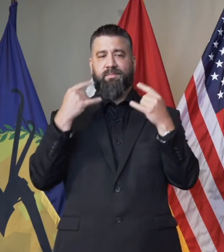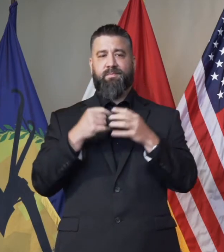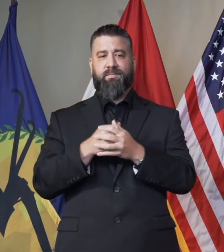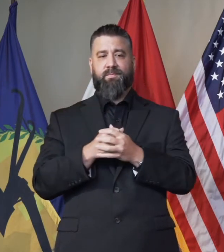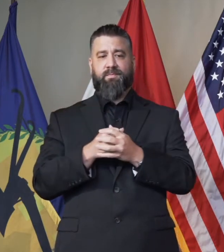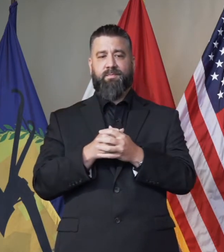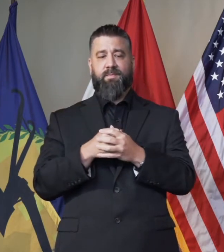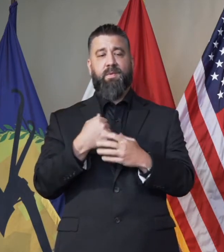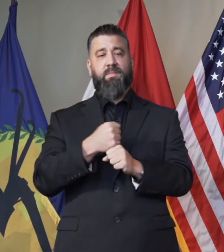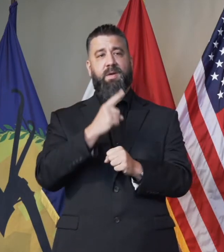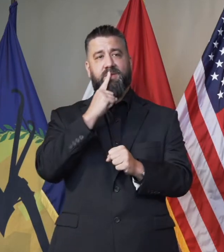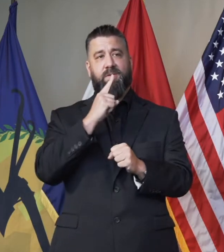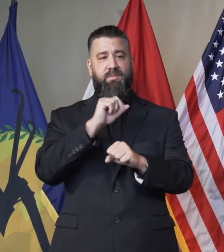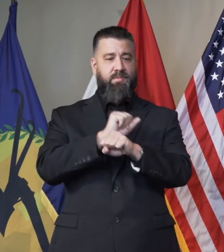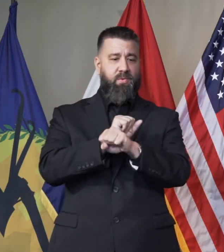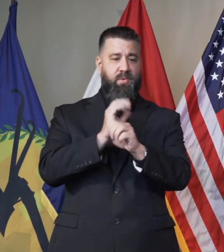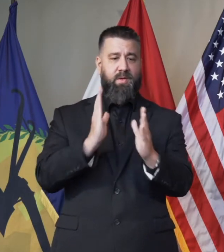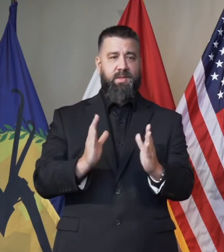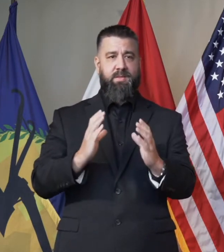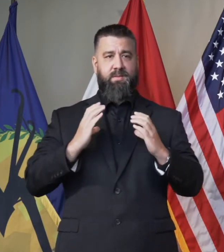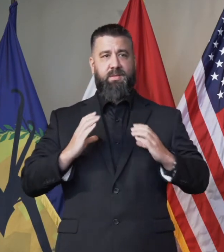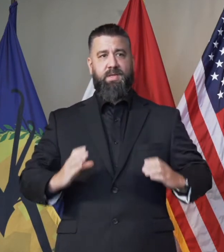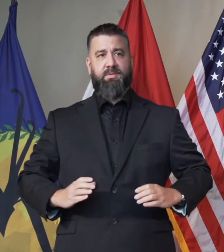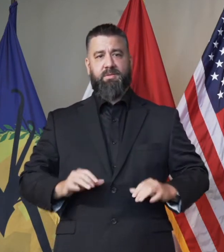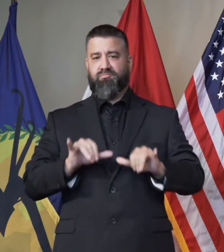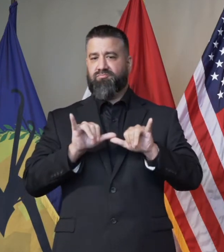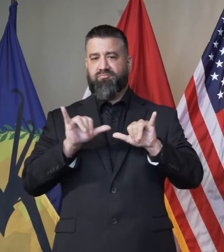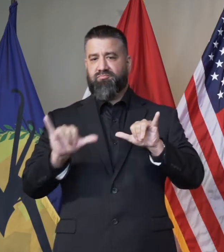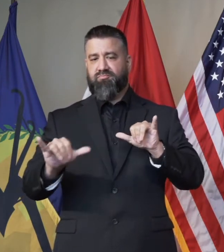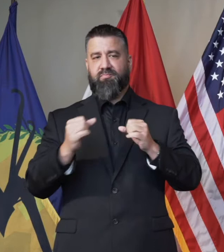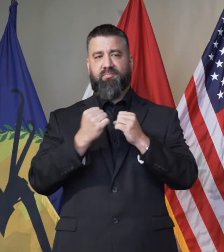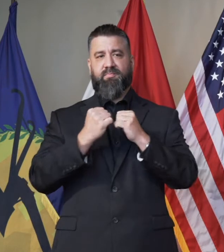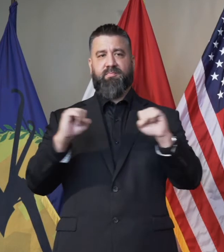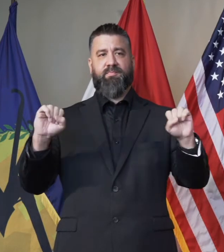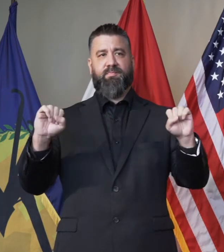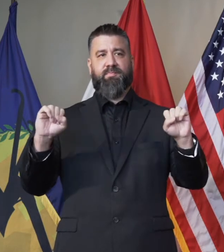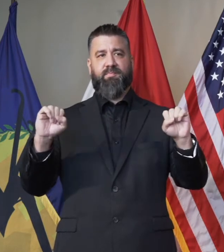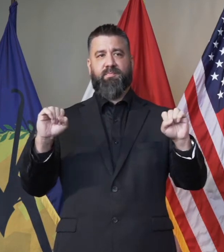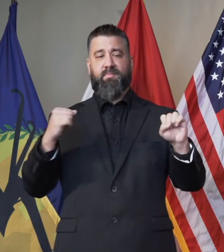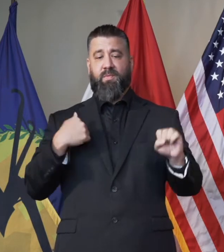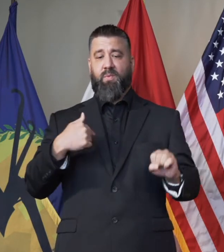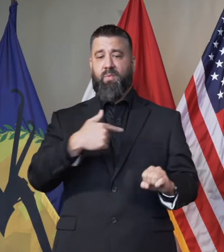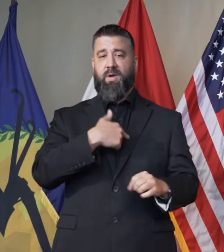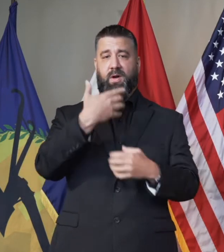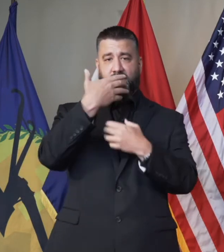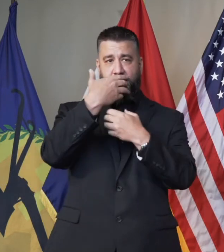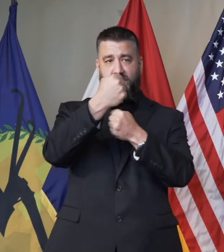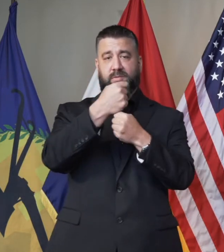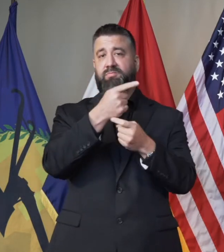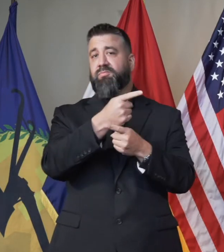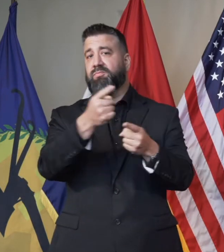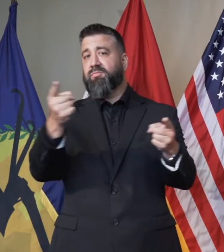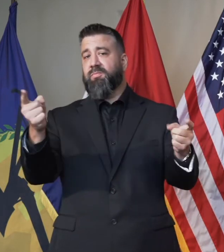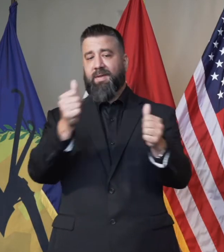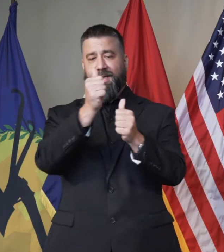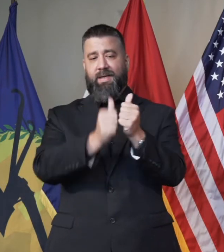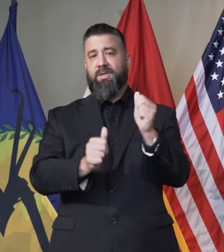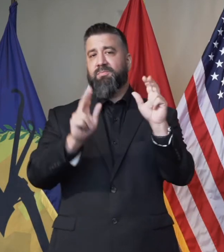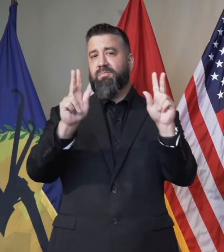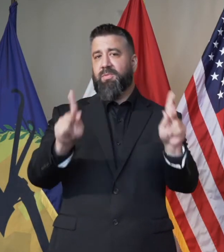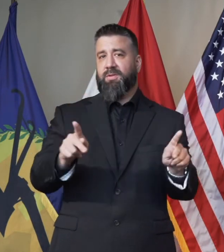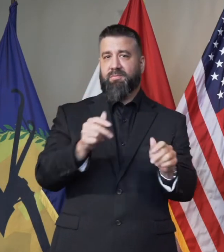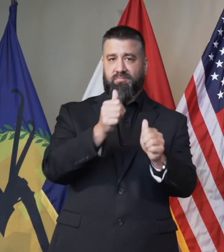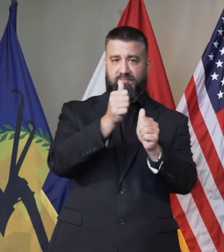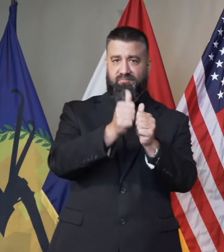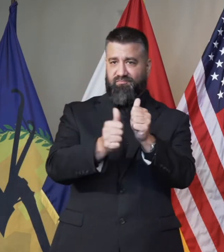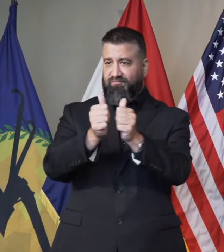employees and their customers are kept safe. We are putting our faith in every resident of St. Louis County to keep wearing